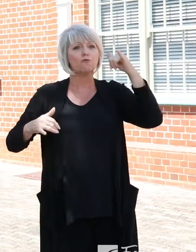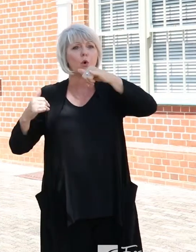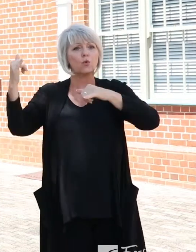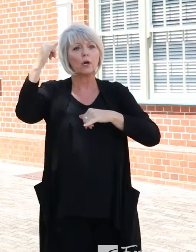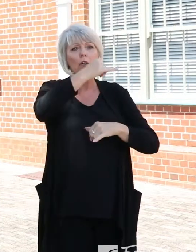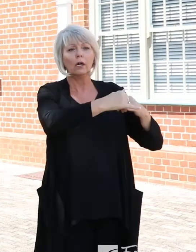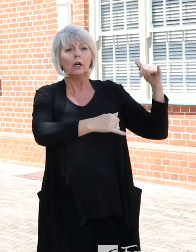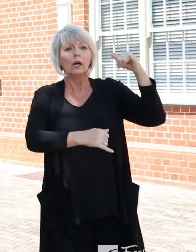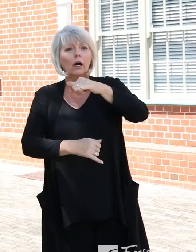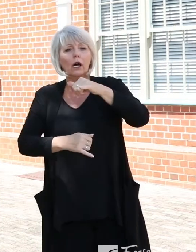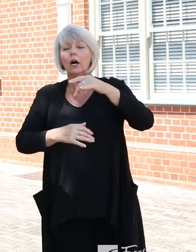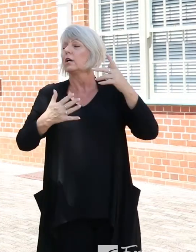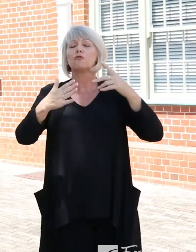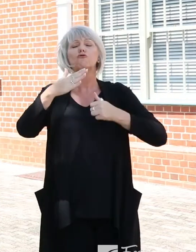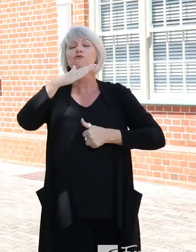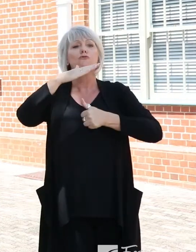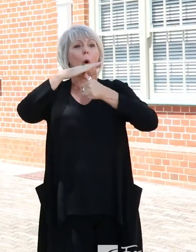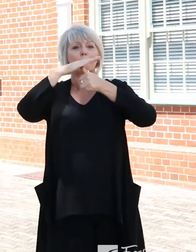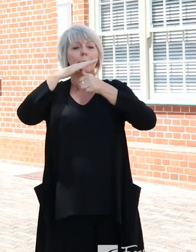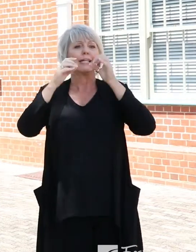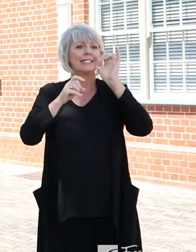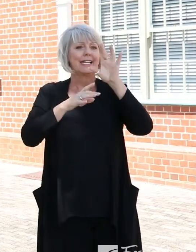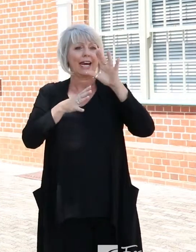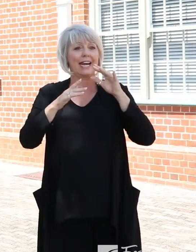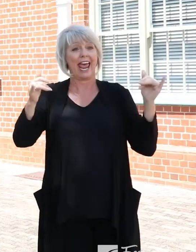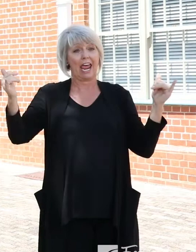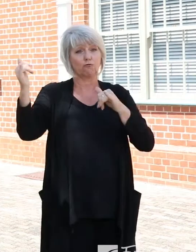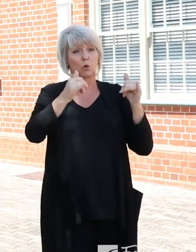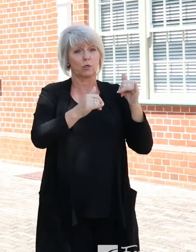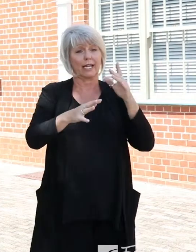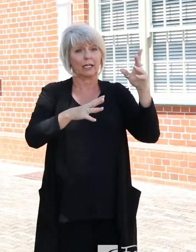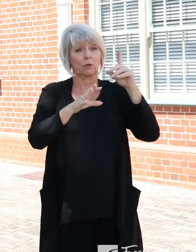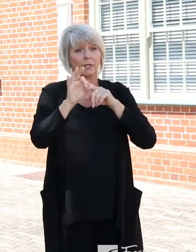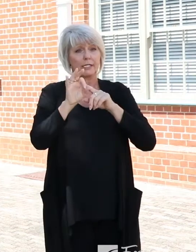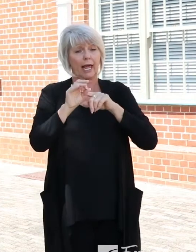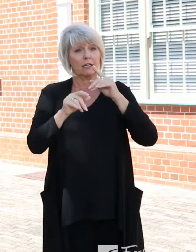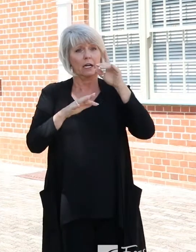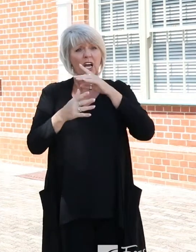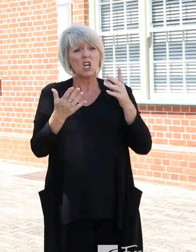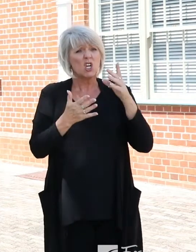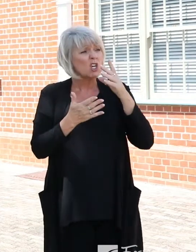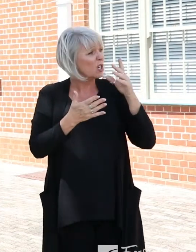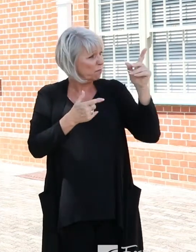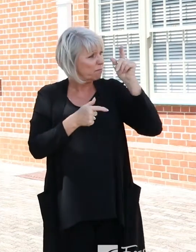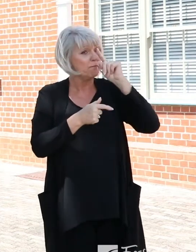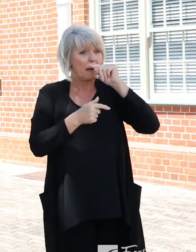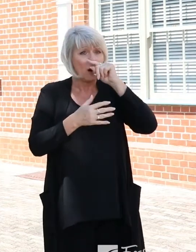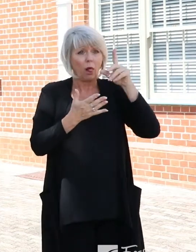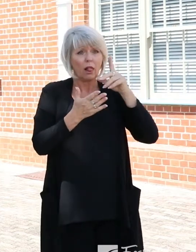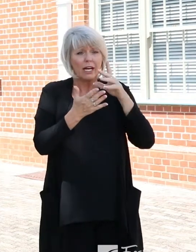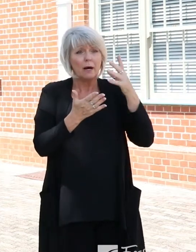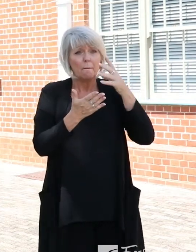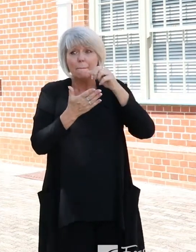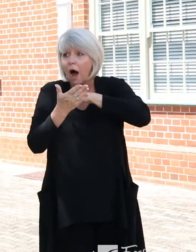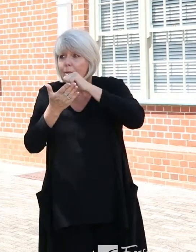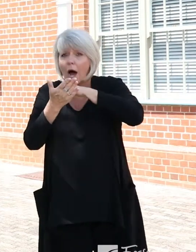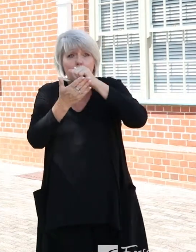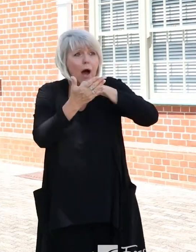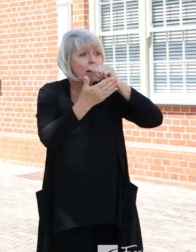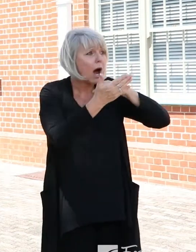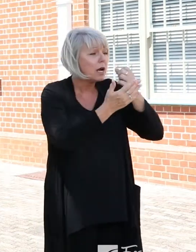top 10 air routes in the country. We've seen consumer spending growing this year, 29% up in the Wide Bay